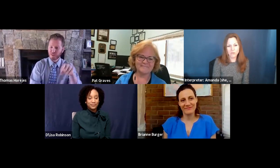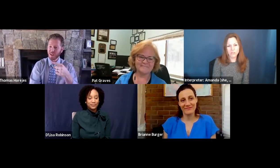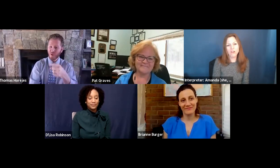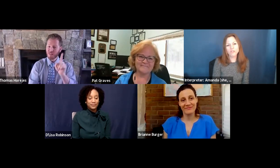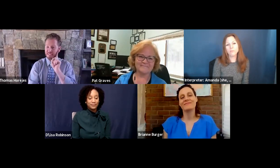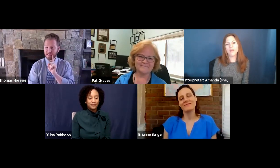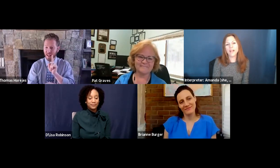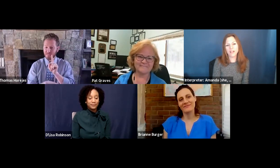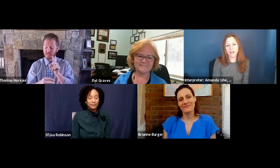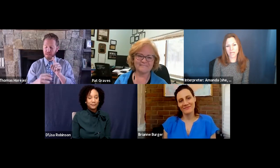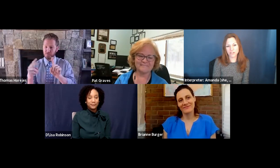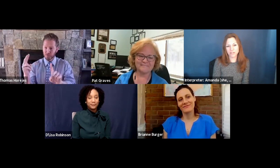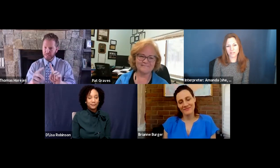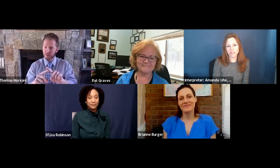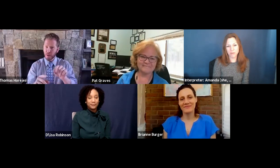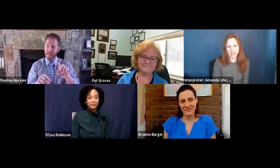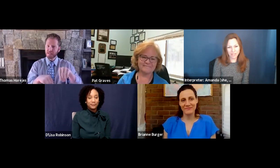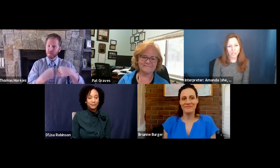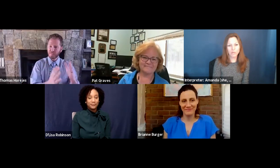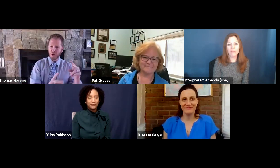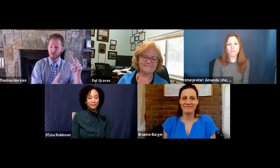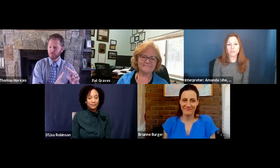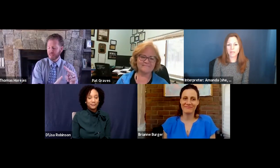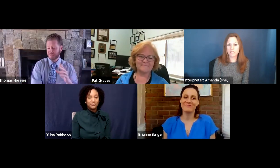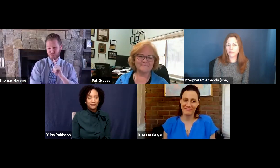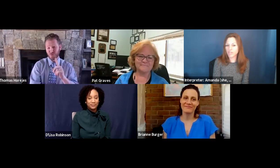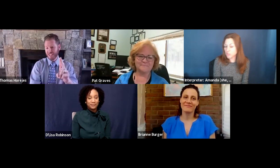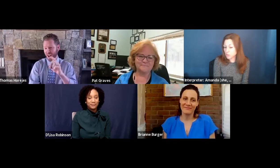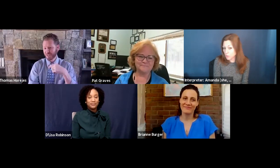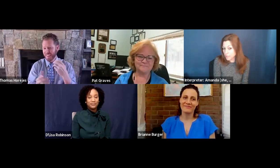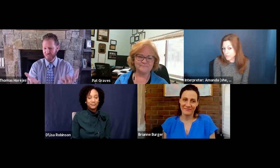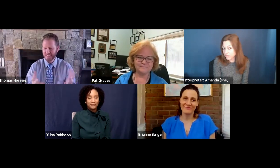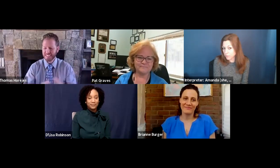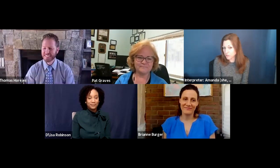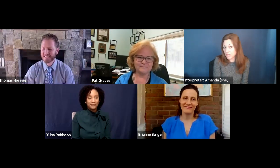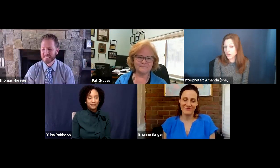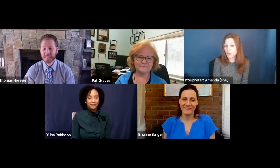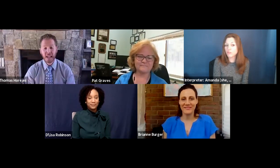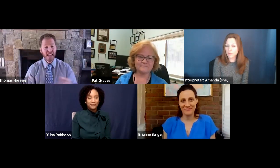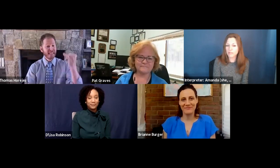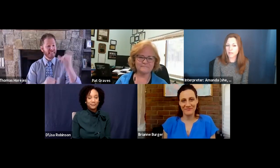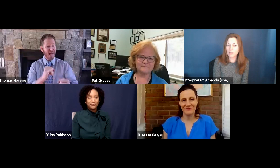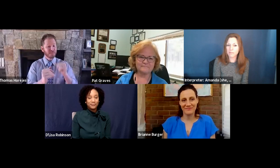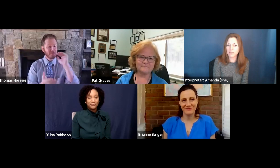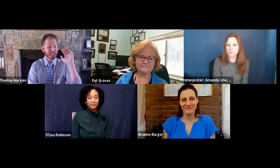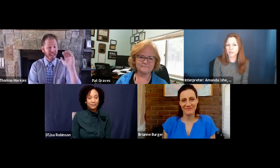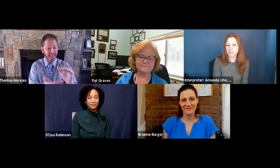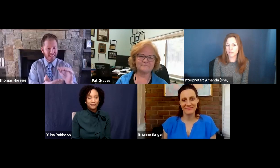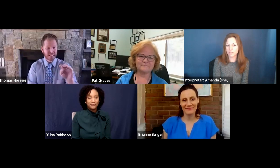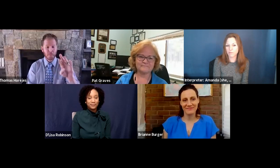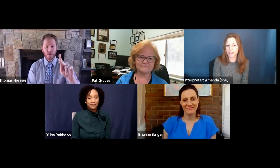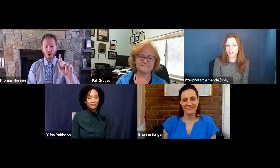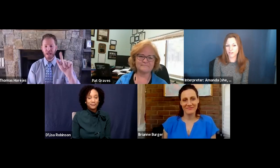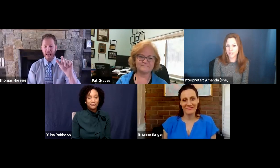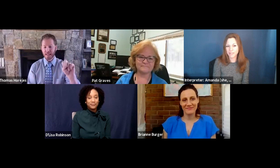You used to also provide accommodations, right? So you have the perspective of a consumer as a deaf person, and then also as an accessibility